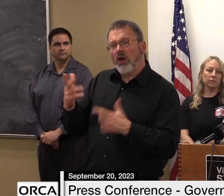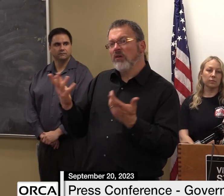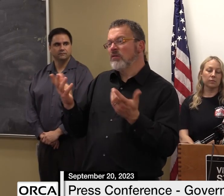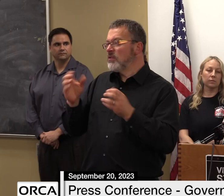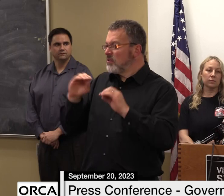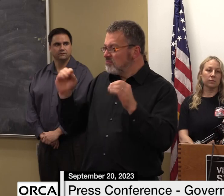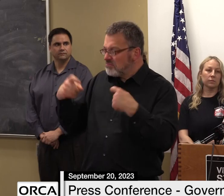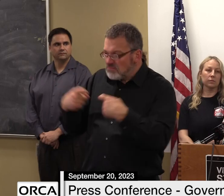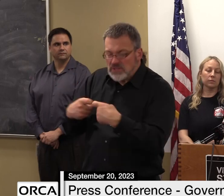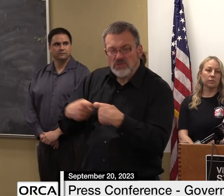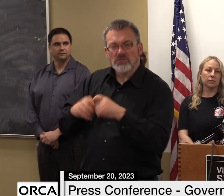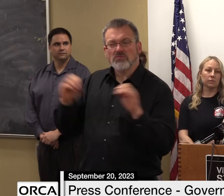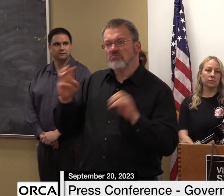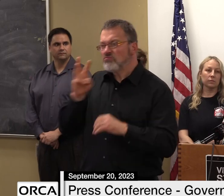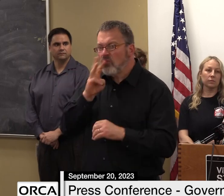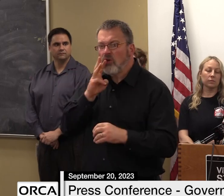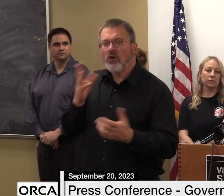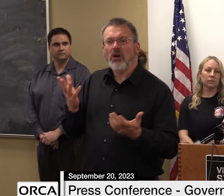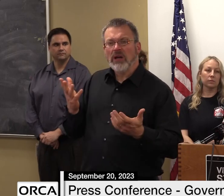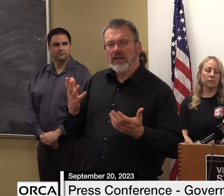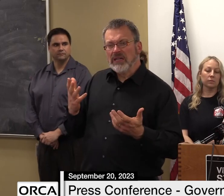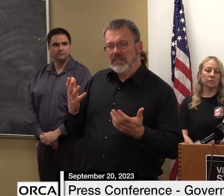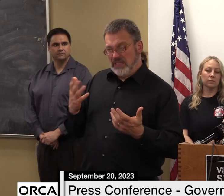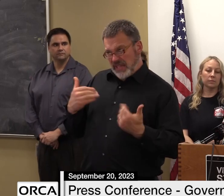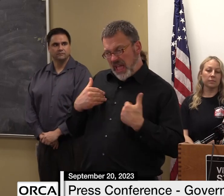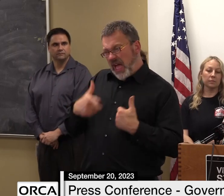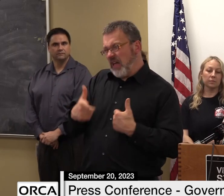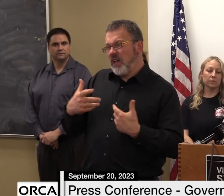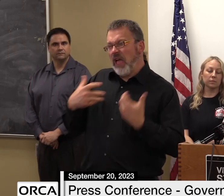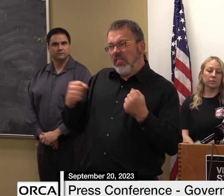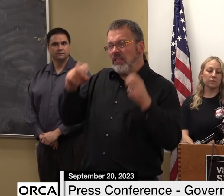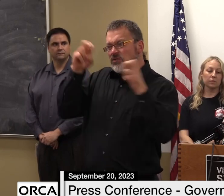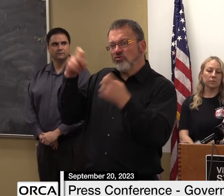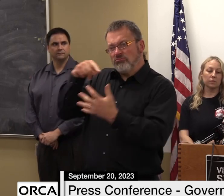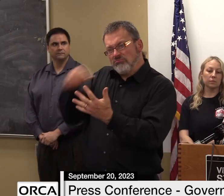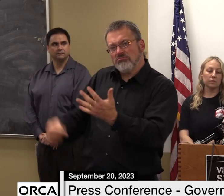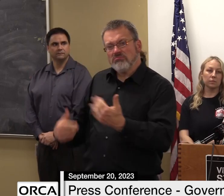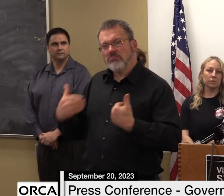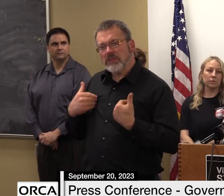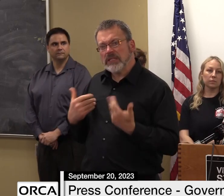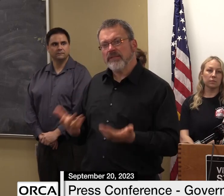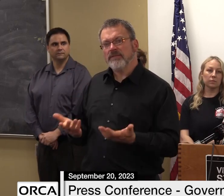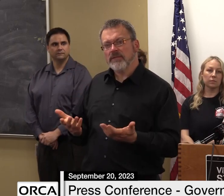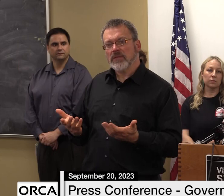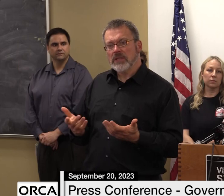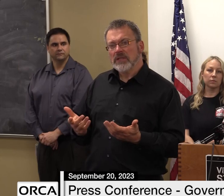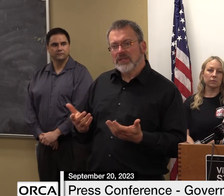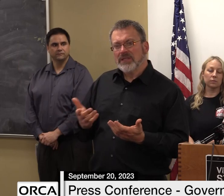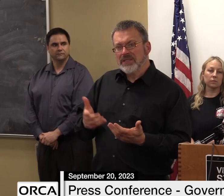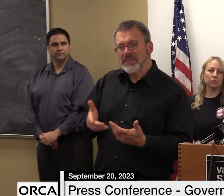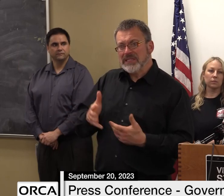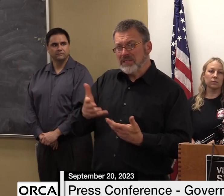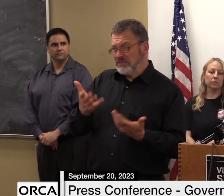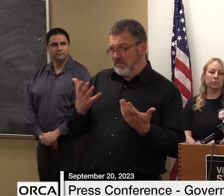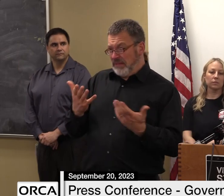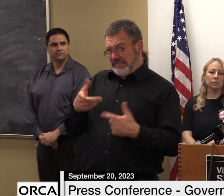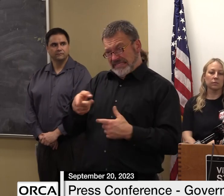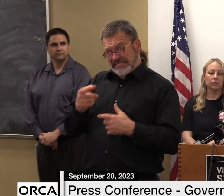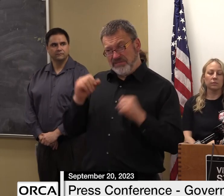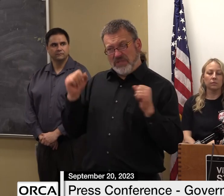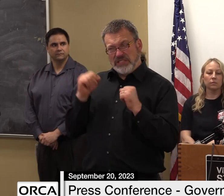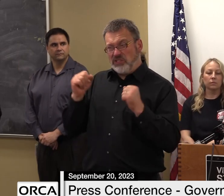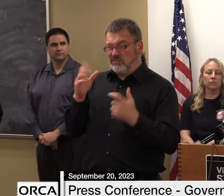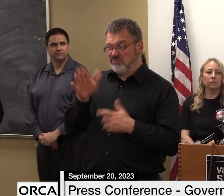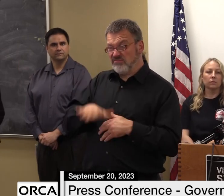electricity, and he had many health issues. She didn't think he would endure the winter weather. Before they left